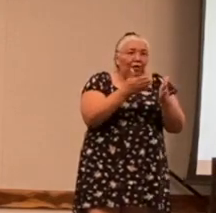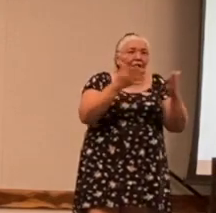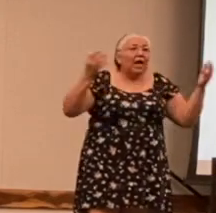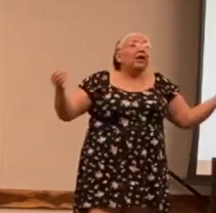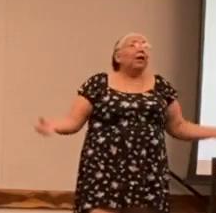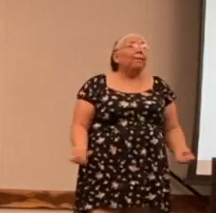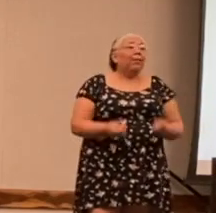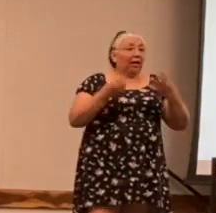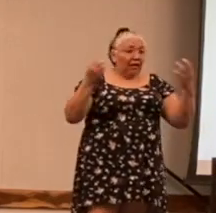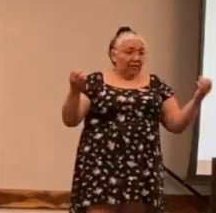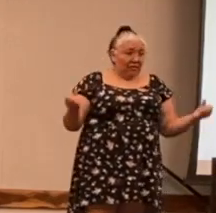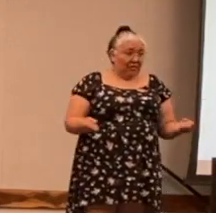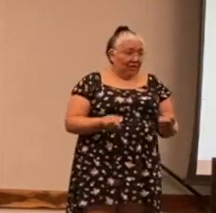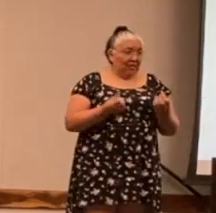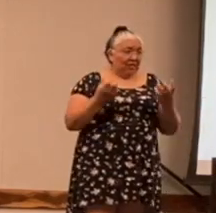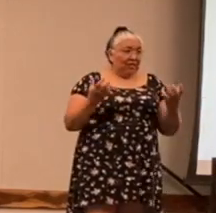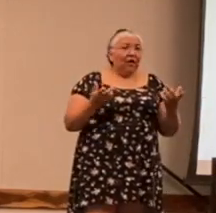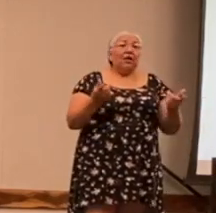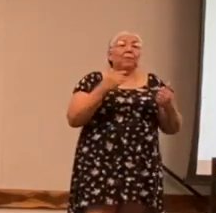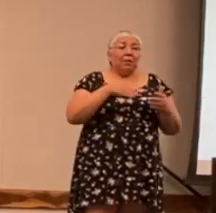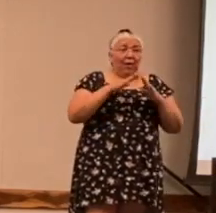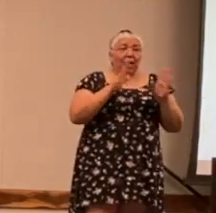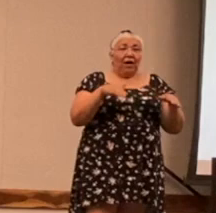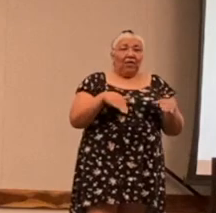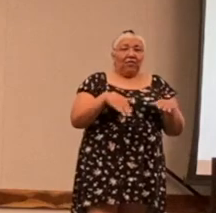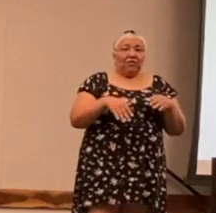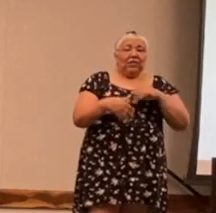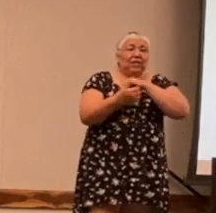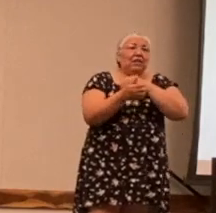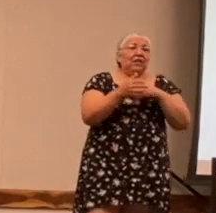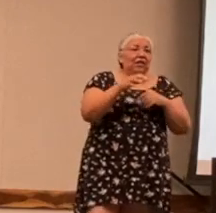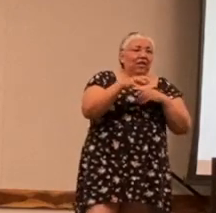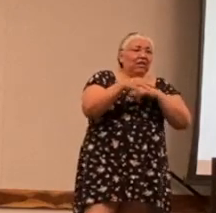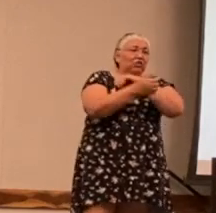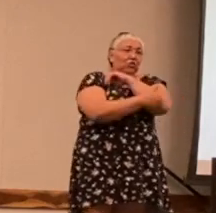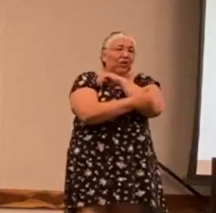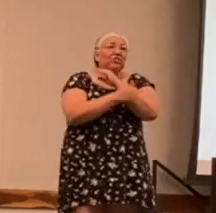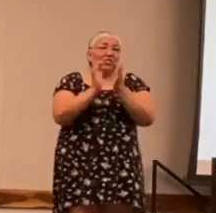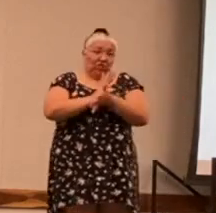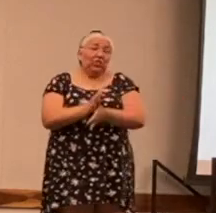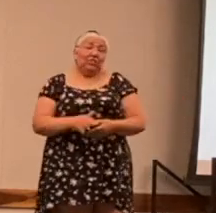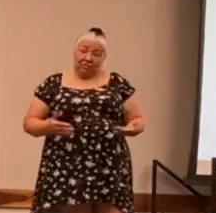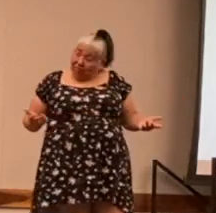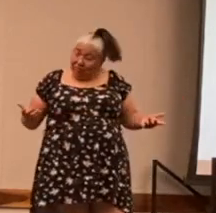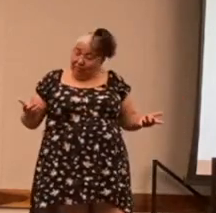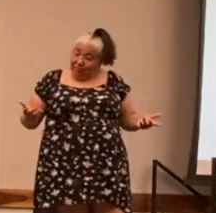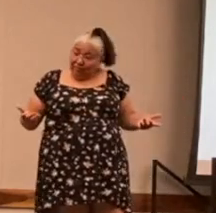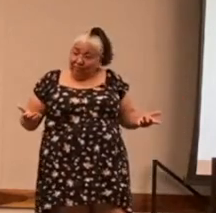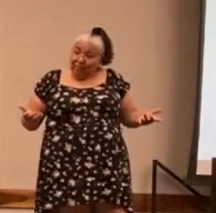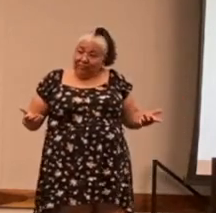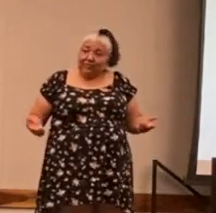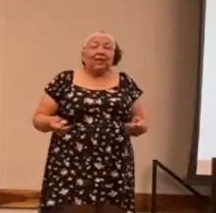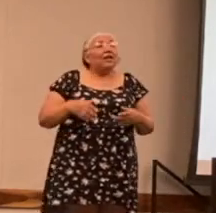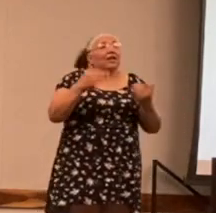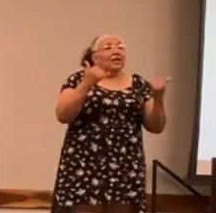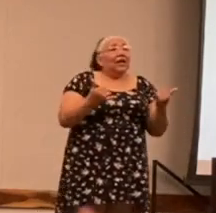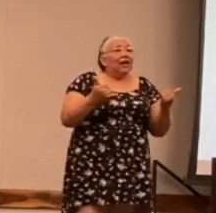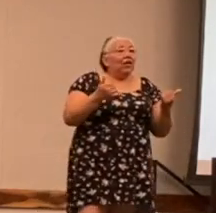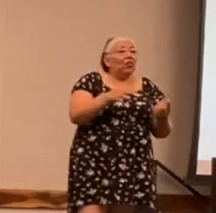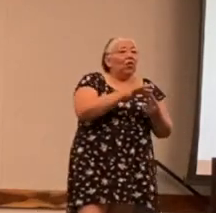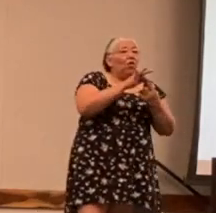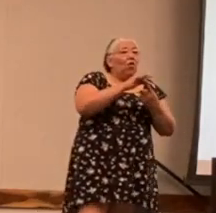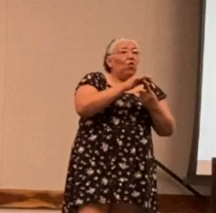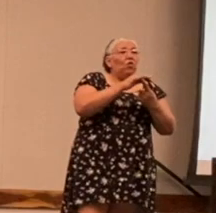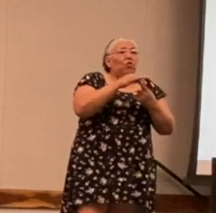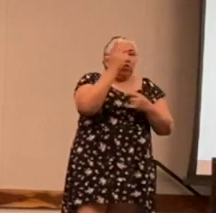abundant. You come to my house, it's crackers and cheese, y'all. That's what you're going to get. Okay? The host appears